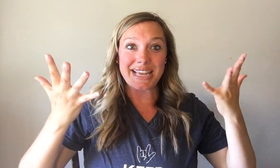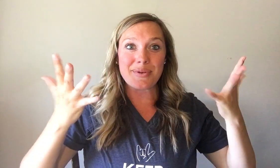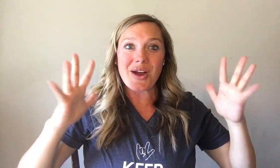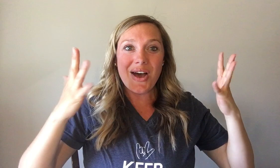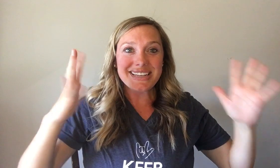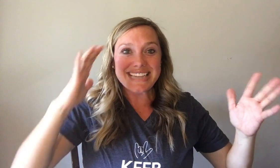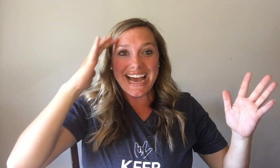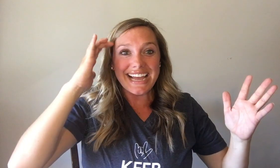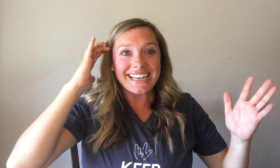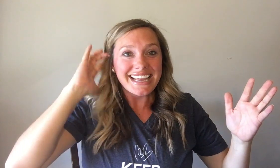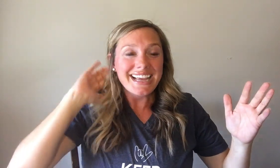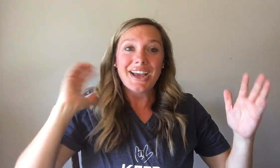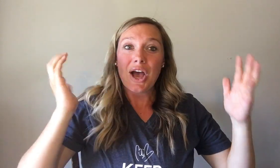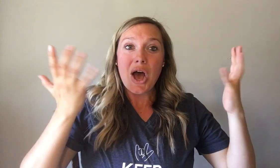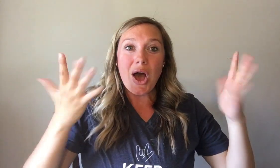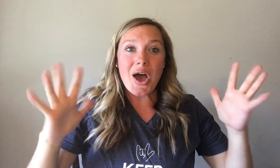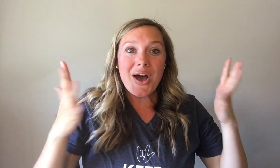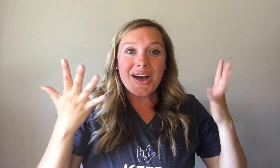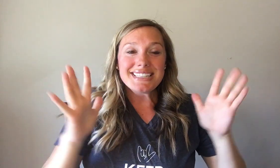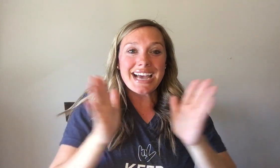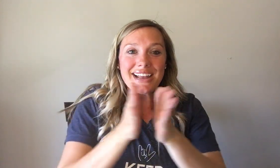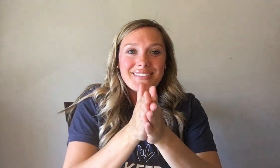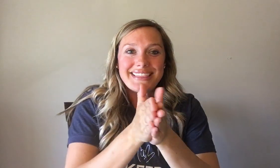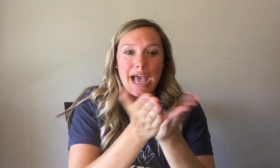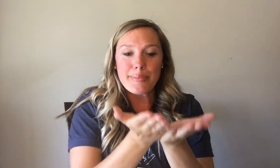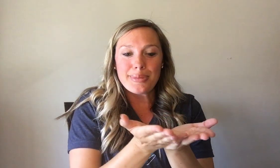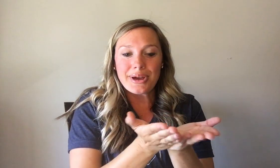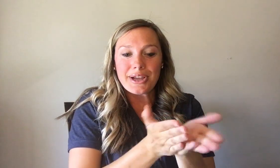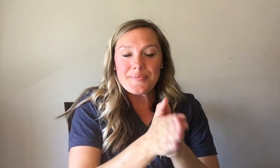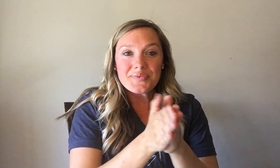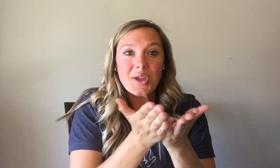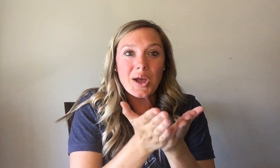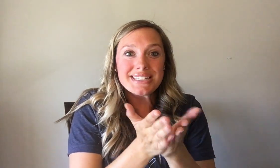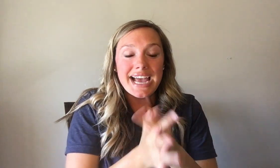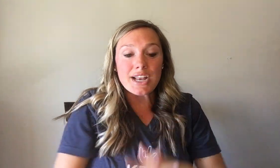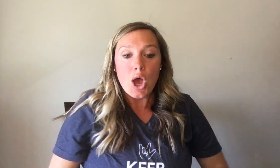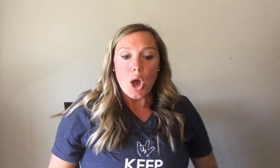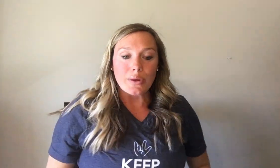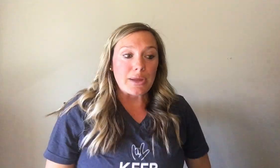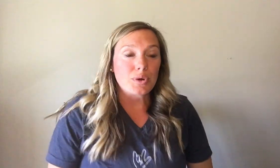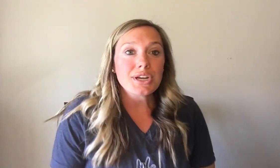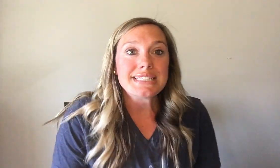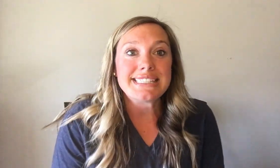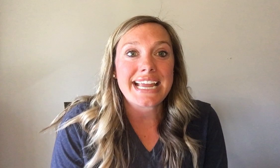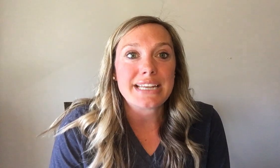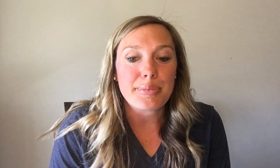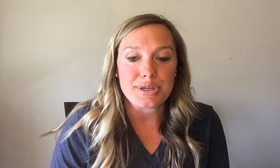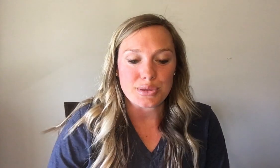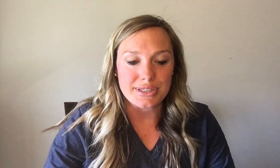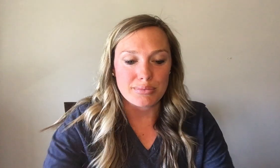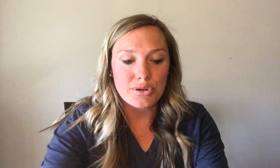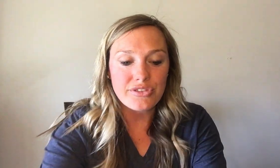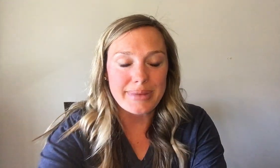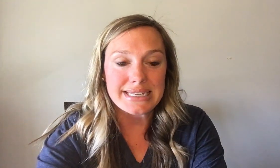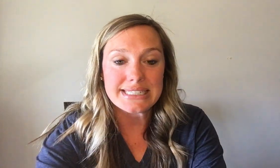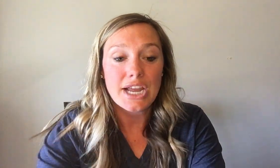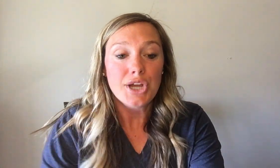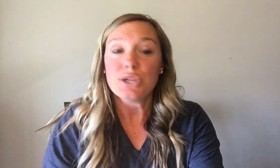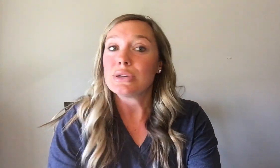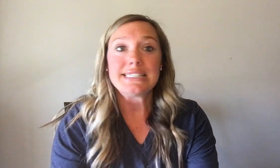were all done. All done with that book. All done. Okay, we're gonna stand up and do some movement. You could